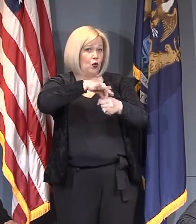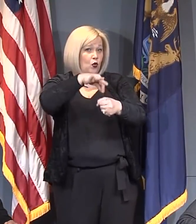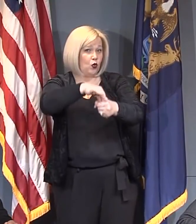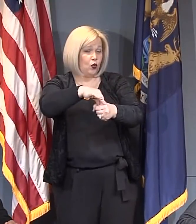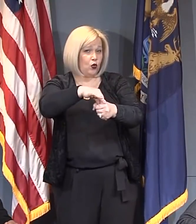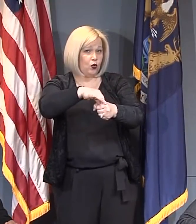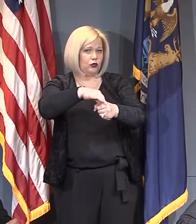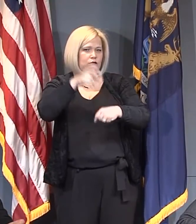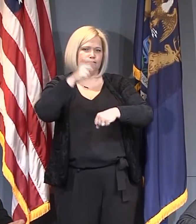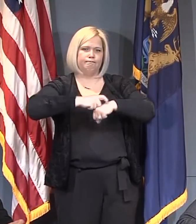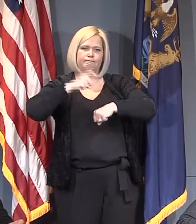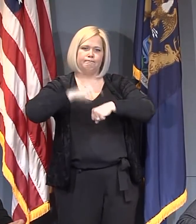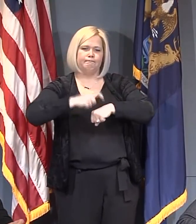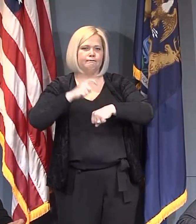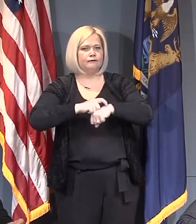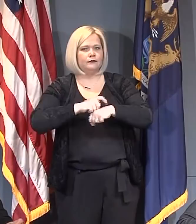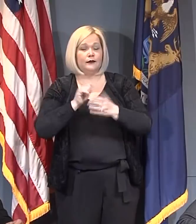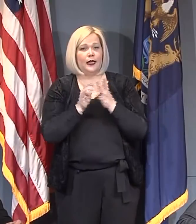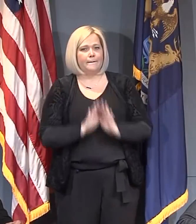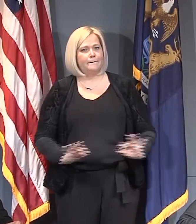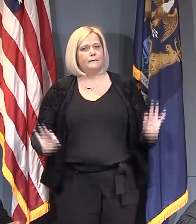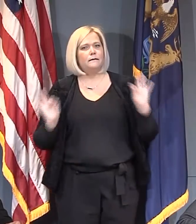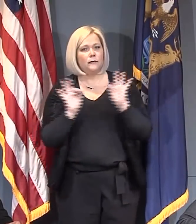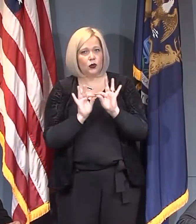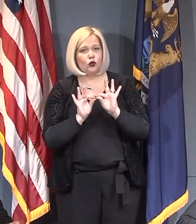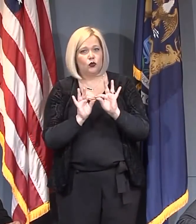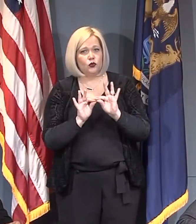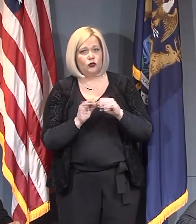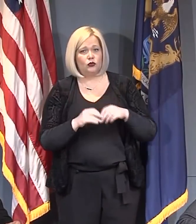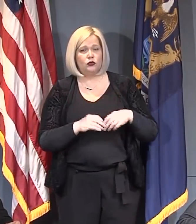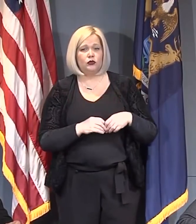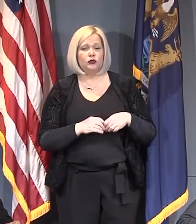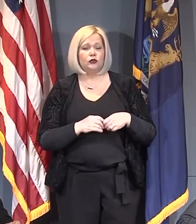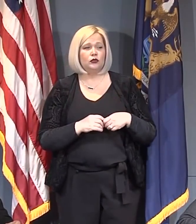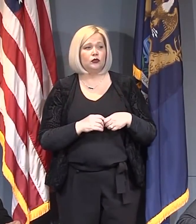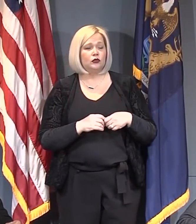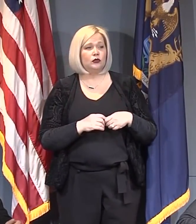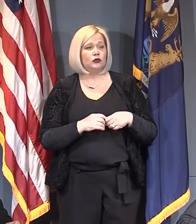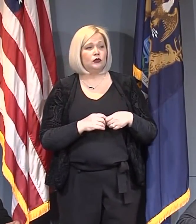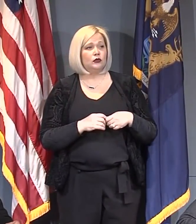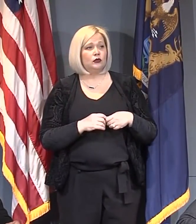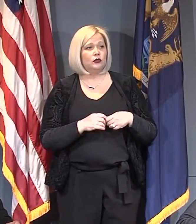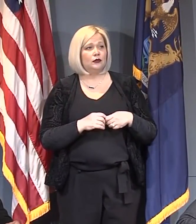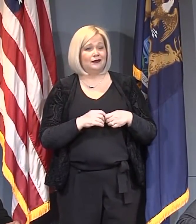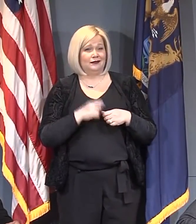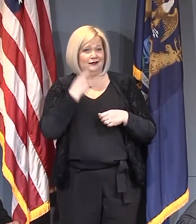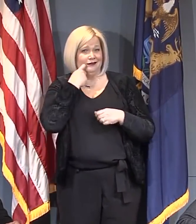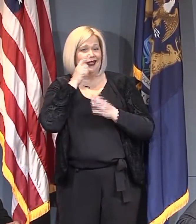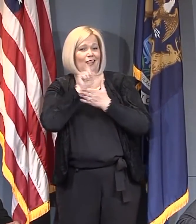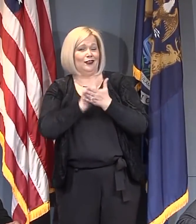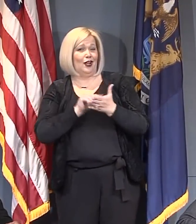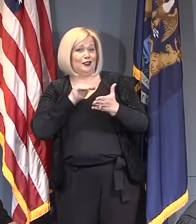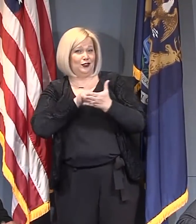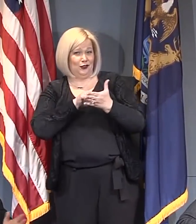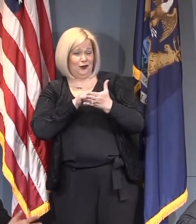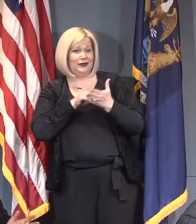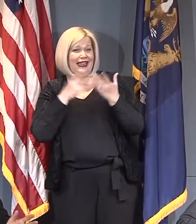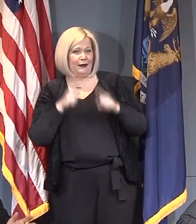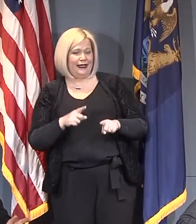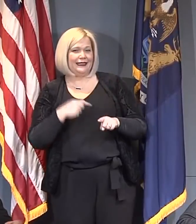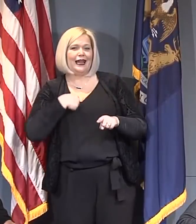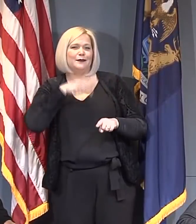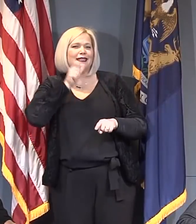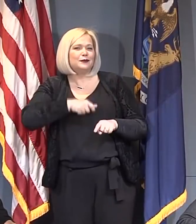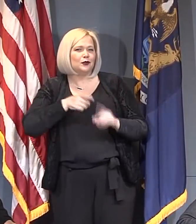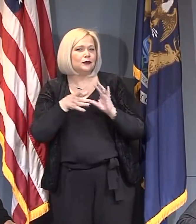schedule. I know that's something that's really important. We have had a lawsuit as well that I'm not supposed to